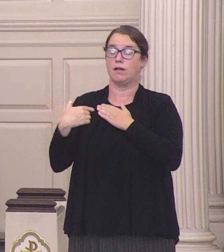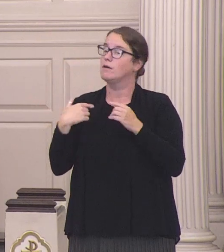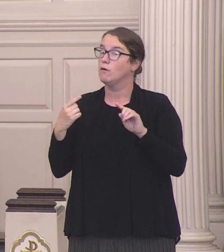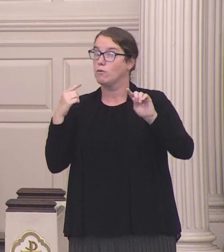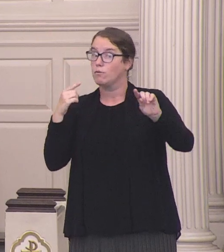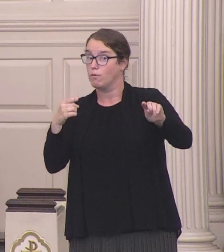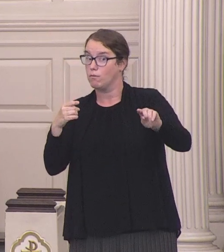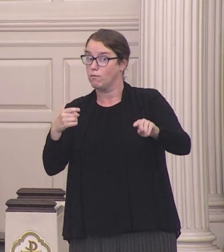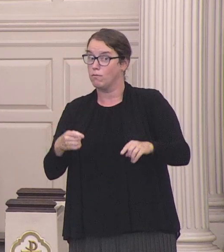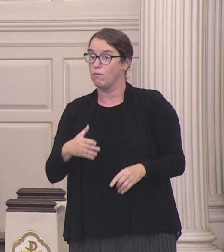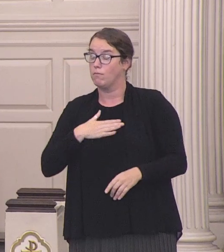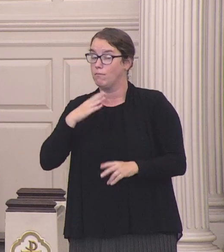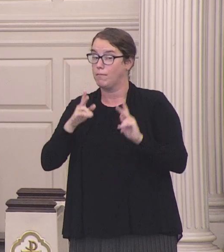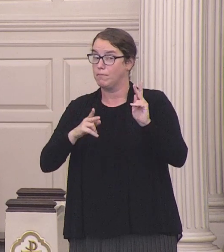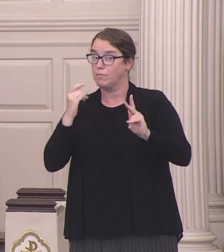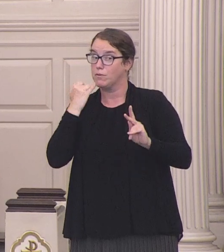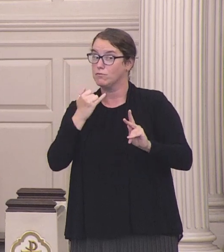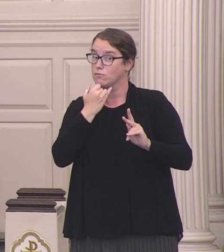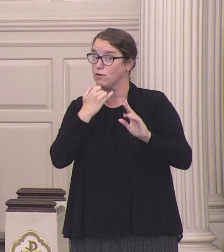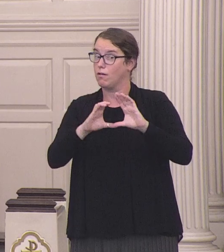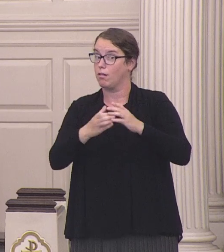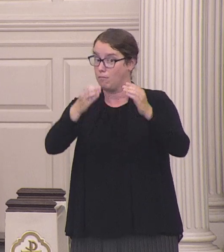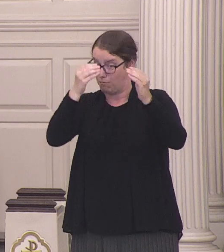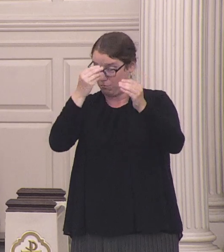Israel.'" The word of the Lord.